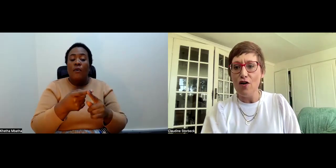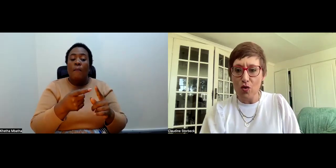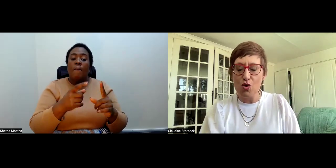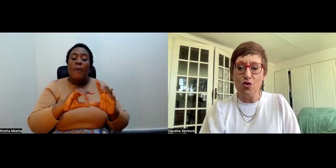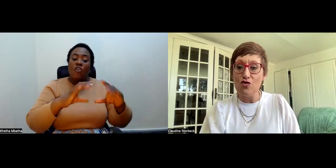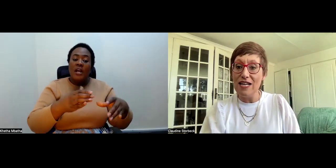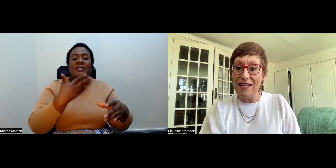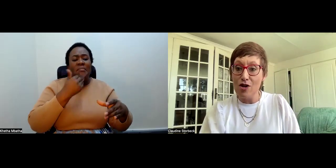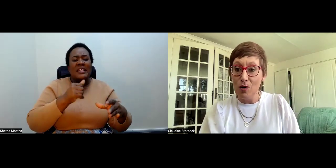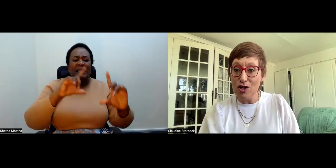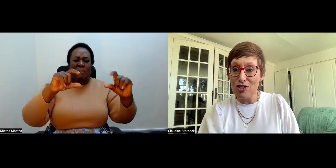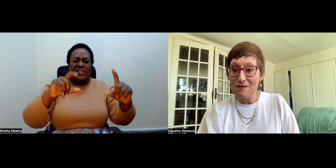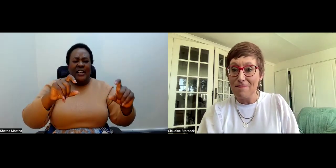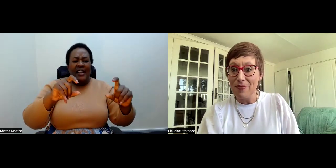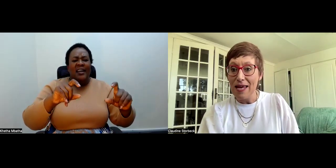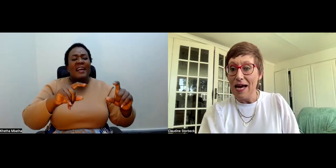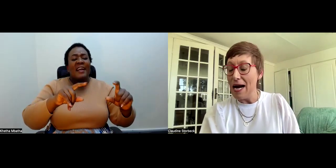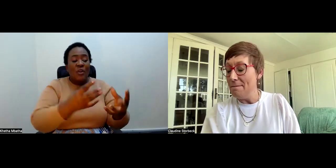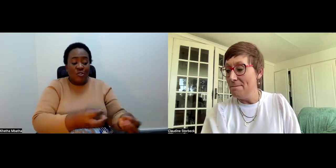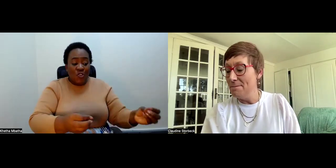photographs of your children reading those books.